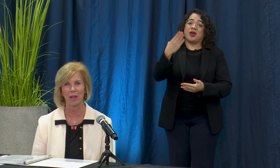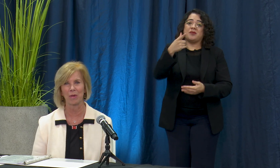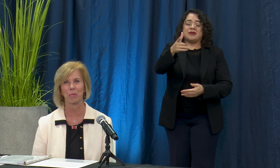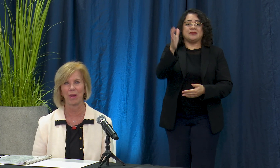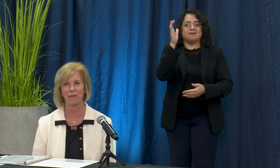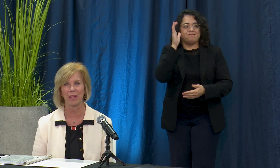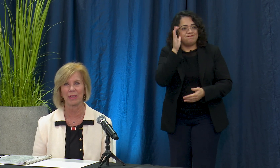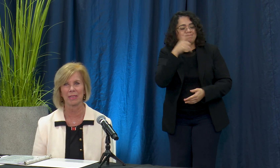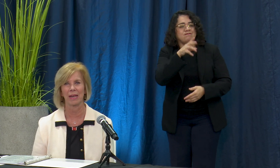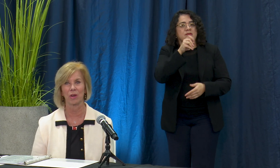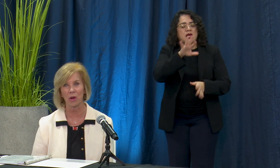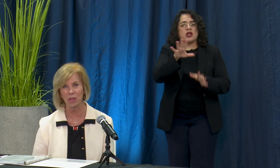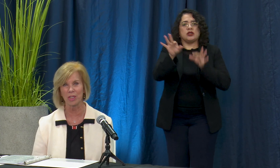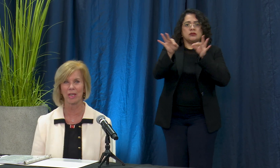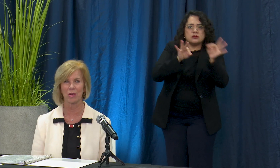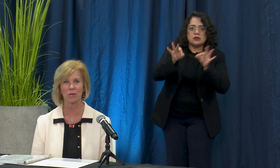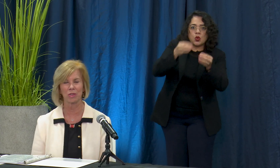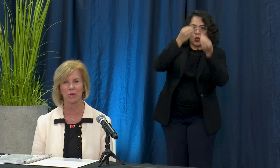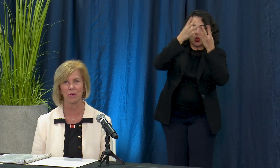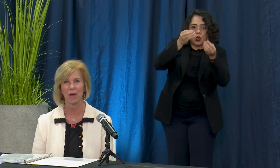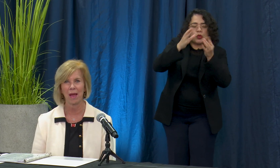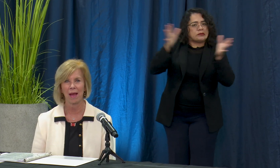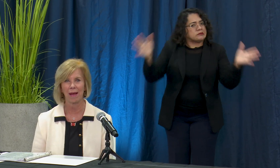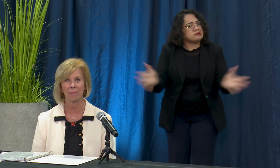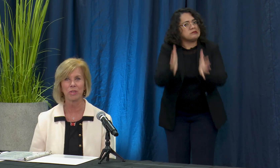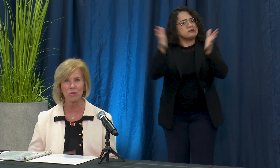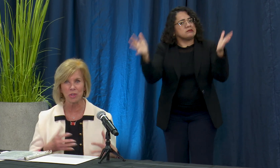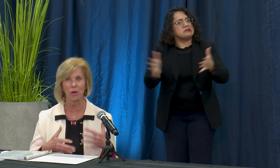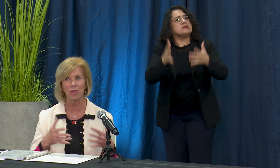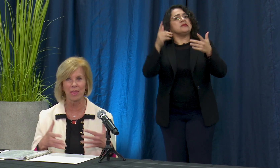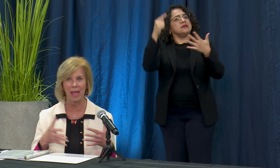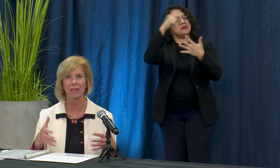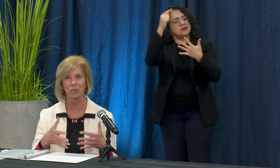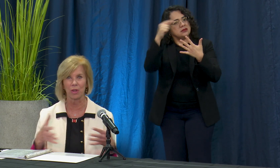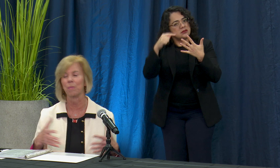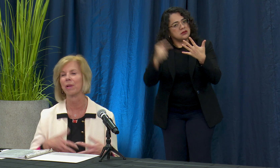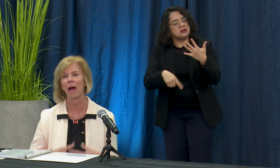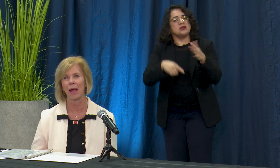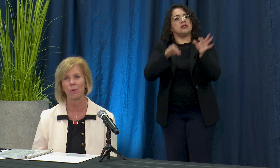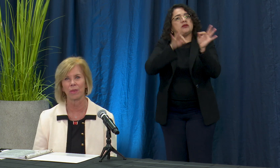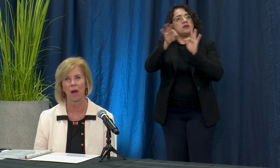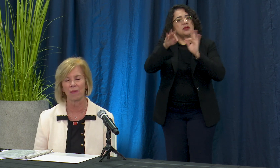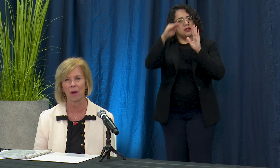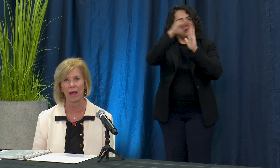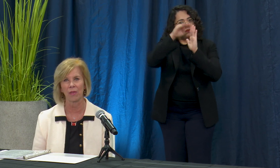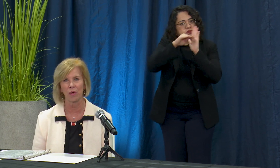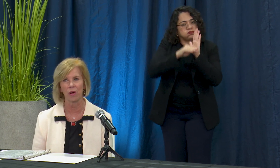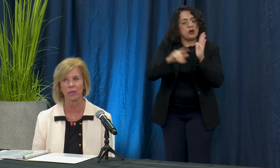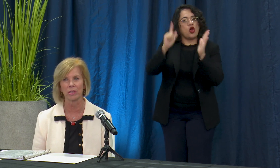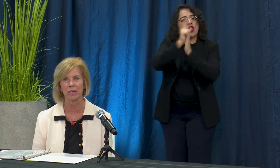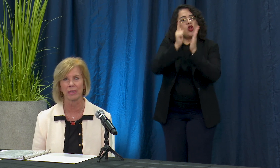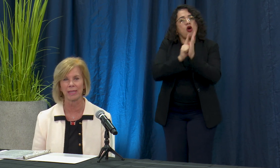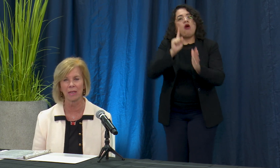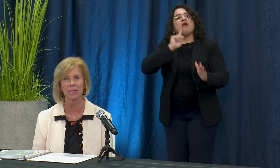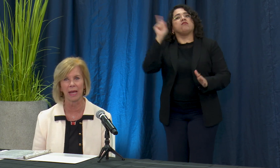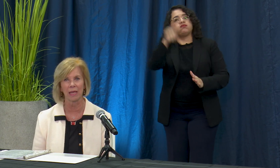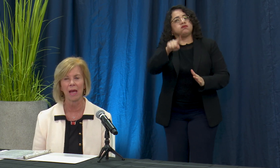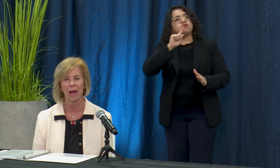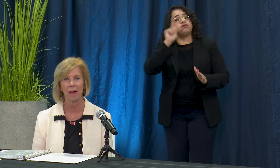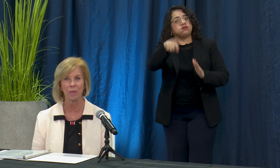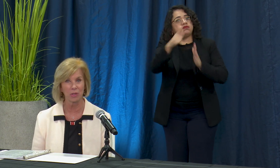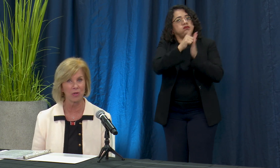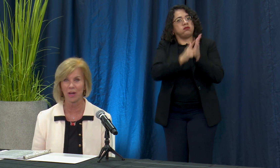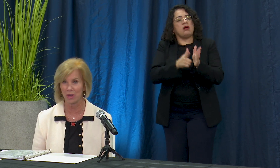his regular briefings and encouraging you to do certain things to comply with all of our health orders, it sounds